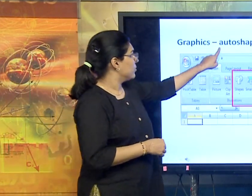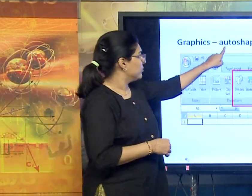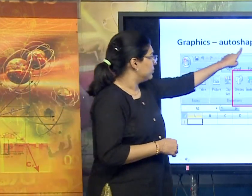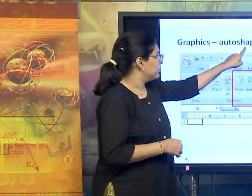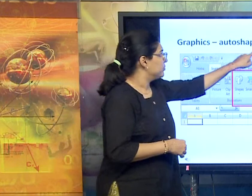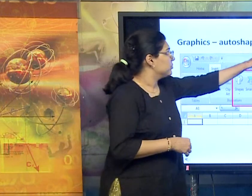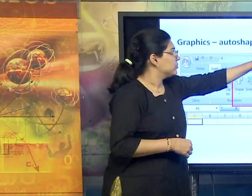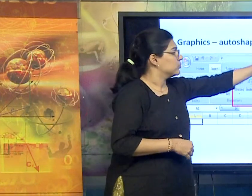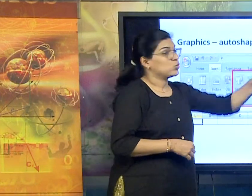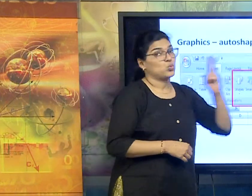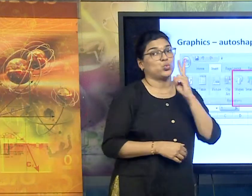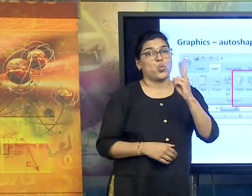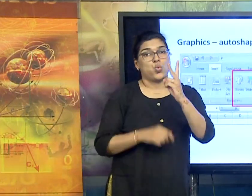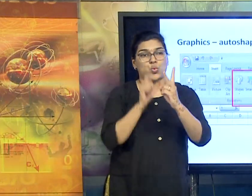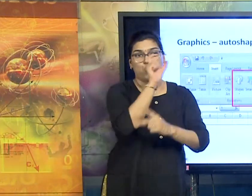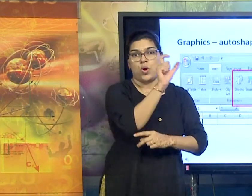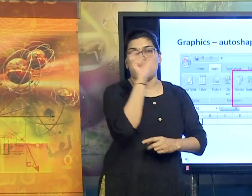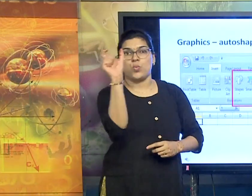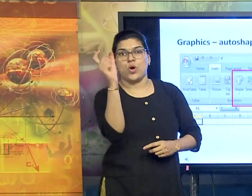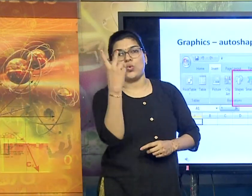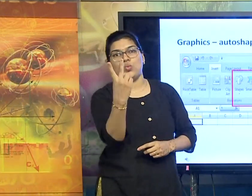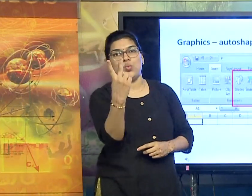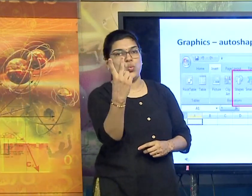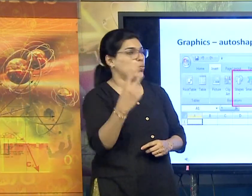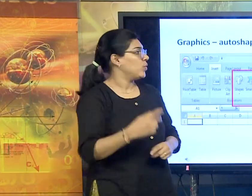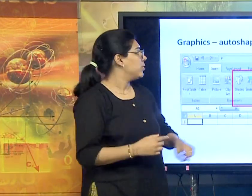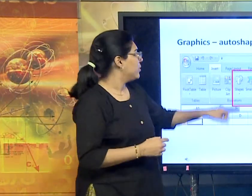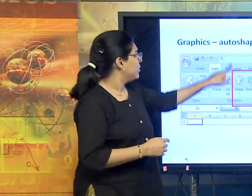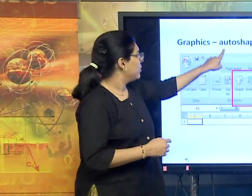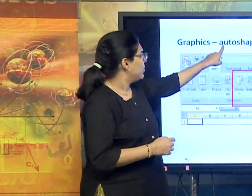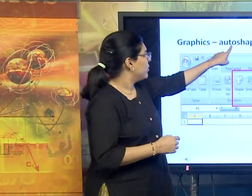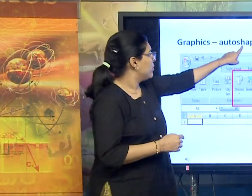Now we will be talking about this topic, which is